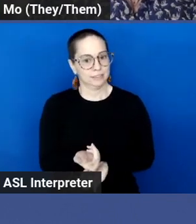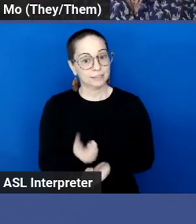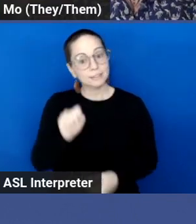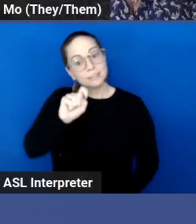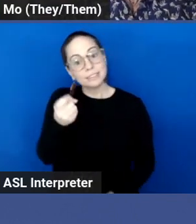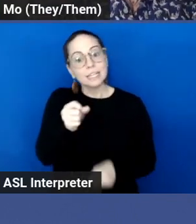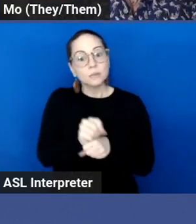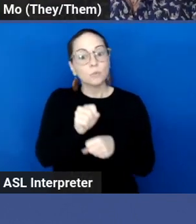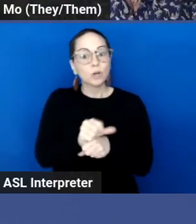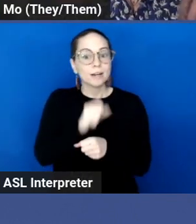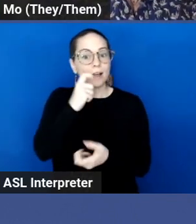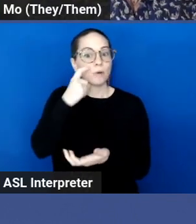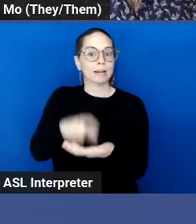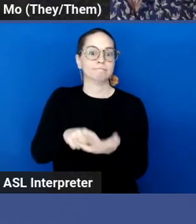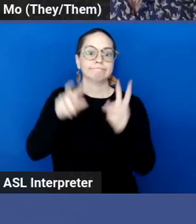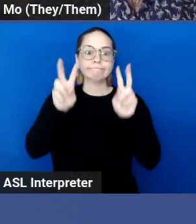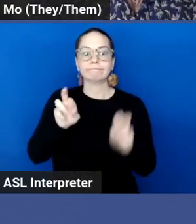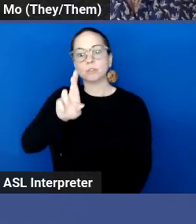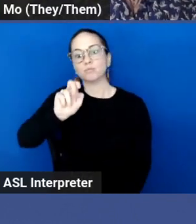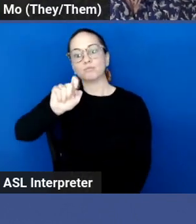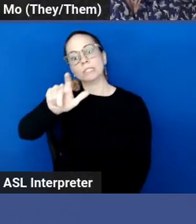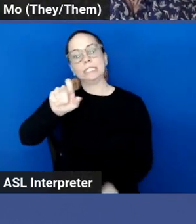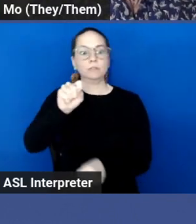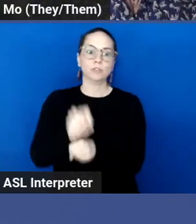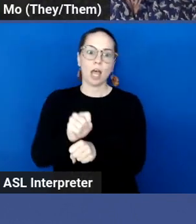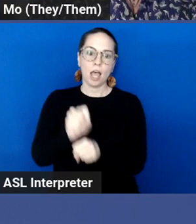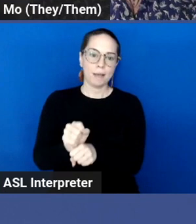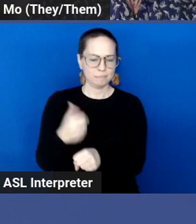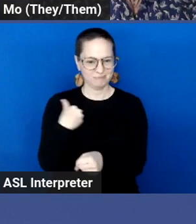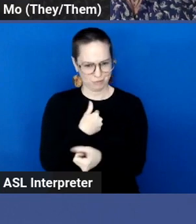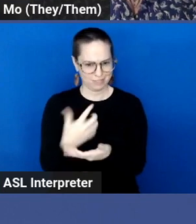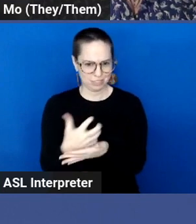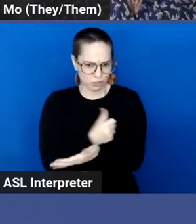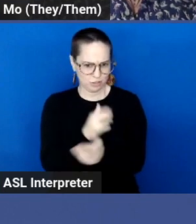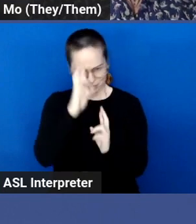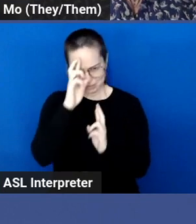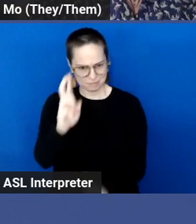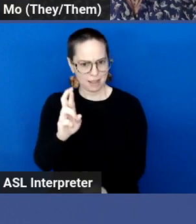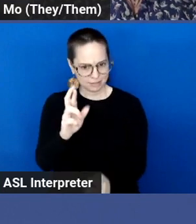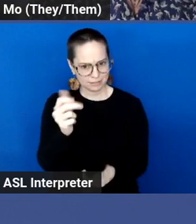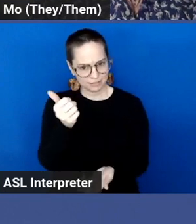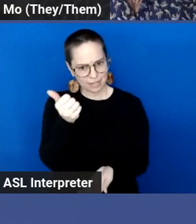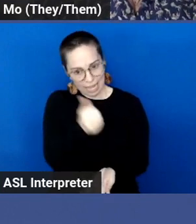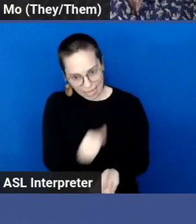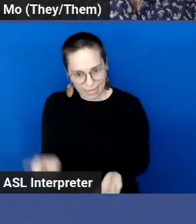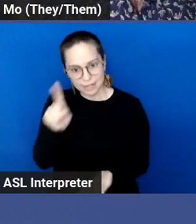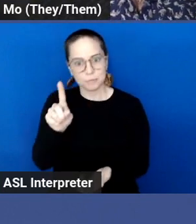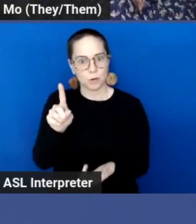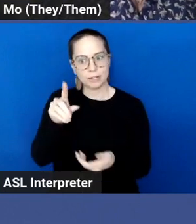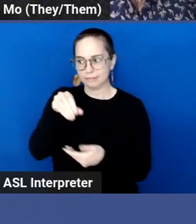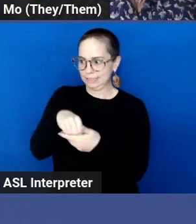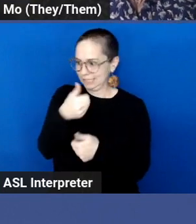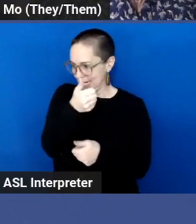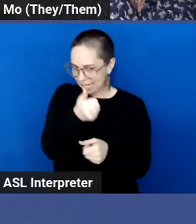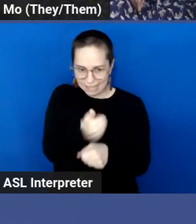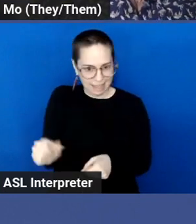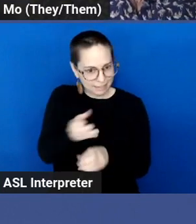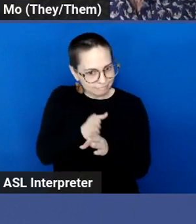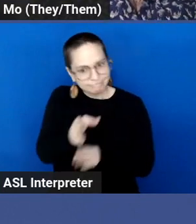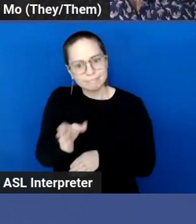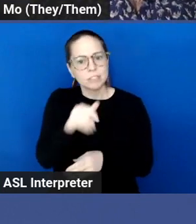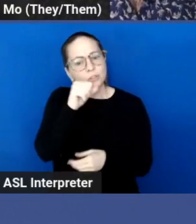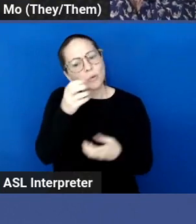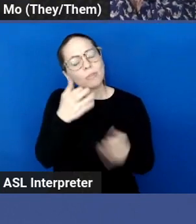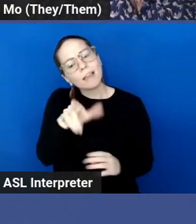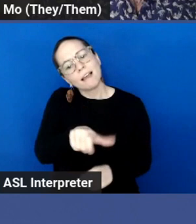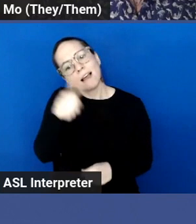is not recognized as a real job, we deserve respect that everyone in any profession should. Don't let anyone tell you differently, because it is